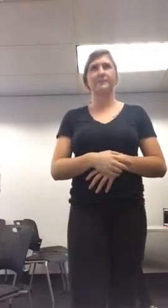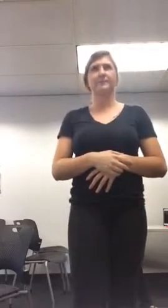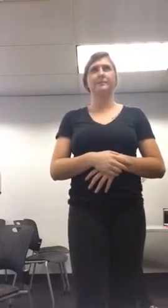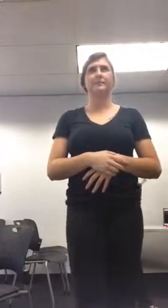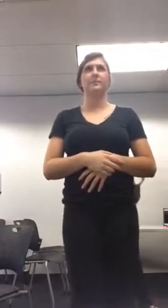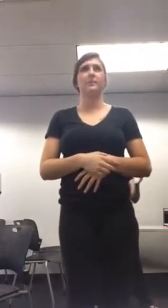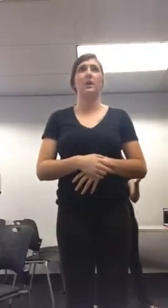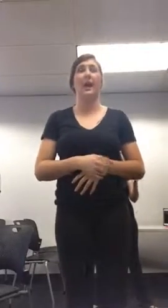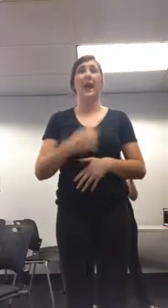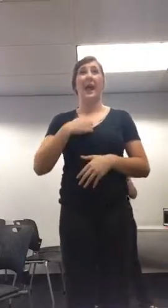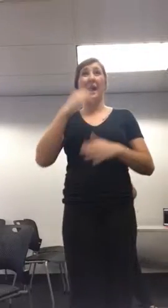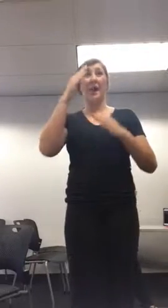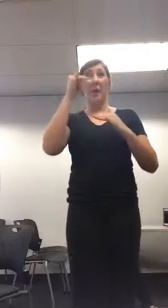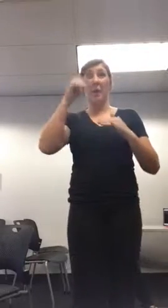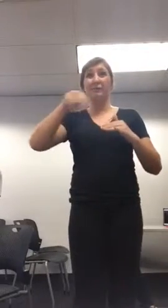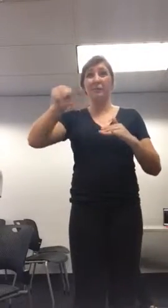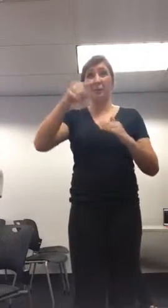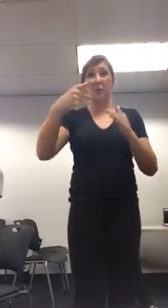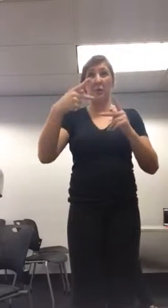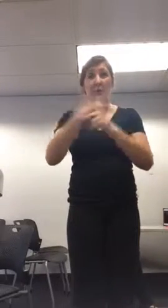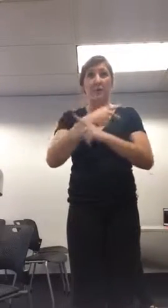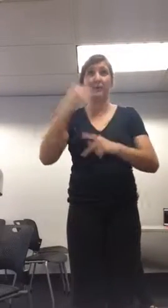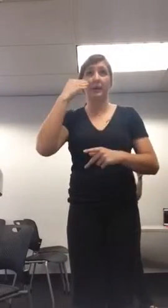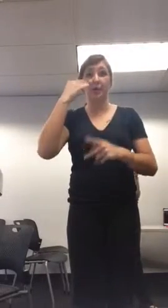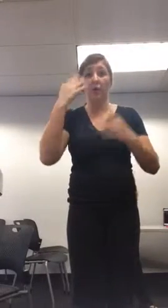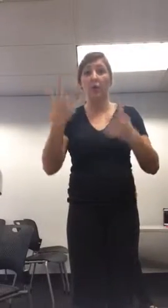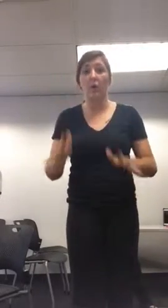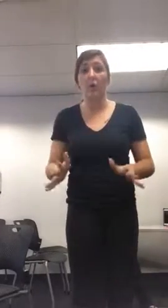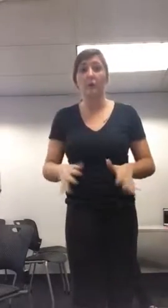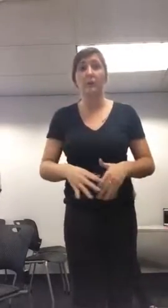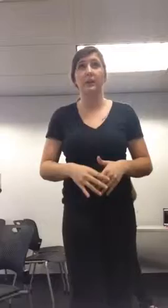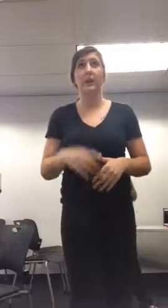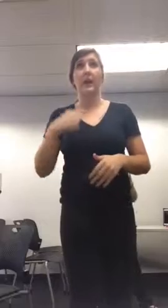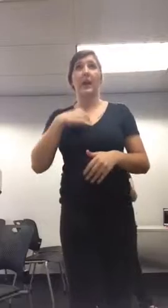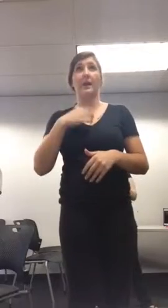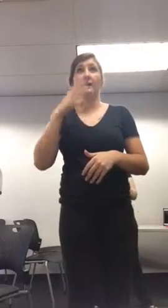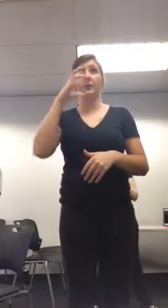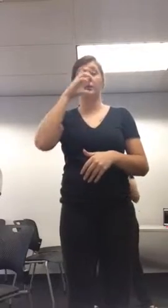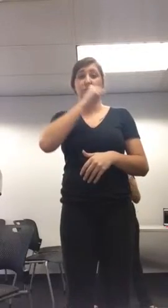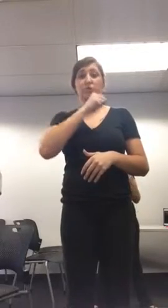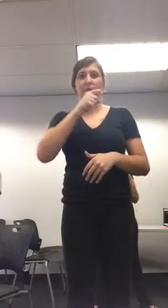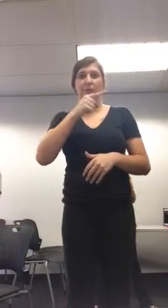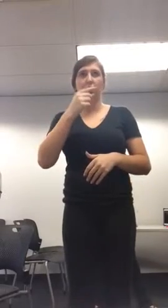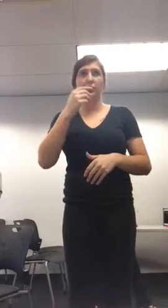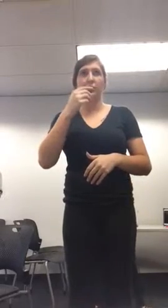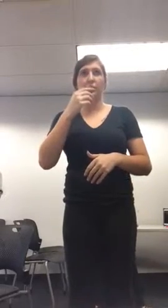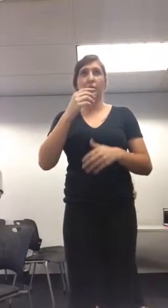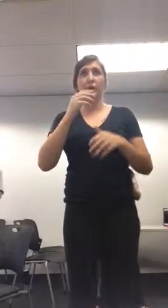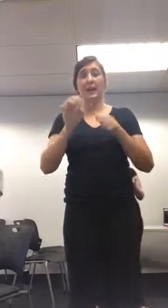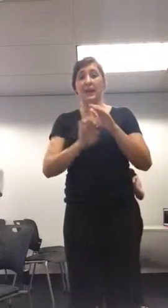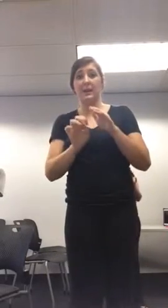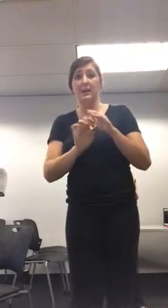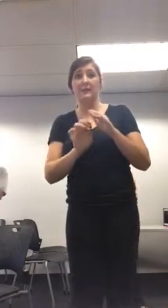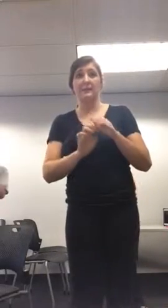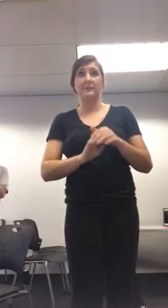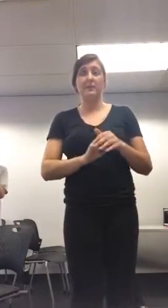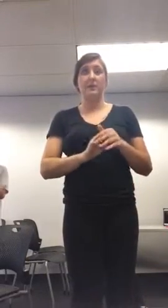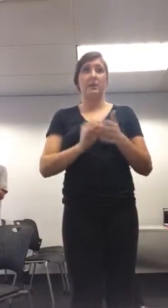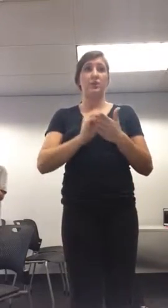multiply. That's the assumption I'm making here, that people who are watching this tape, whether you are an elementary school age student or an adult